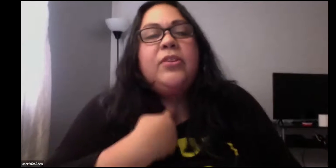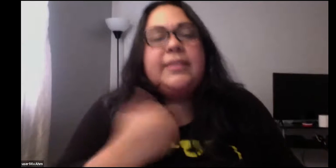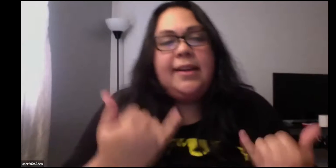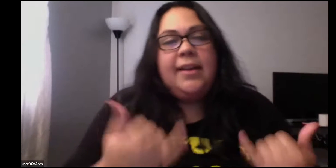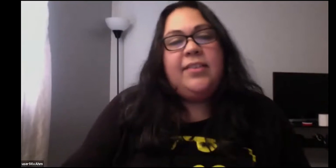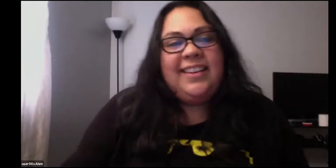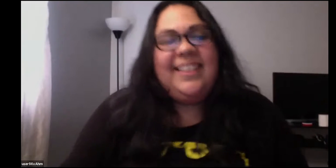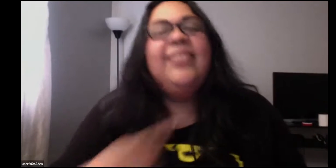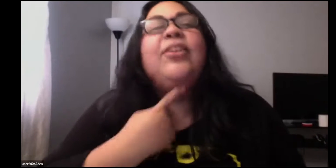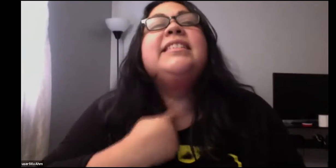now. Thirsty.